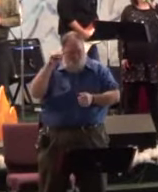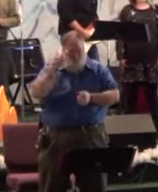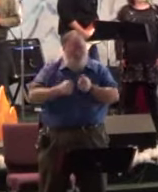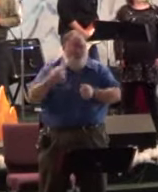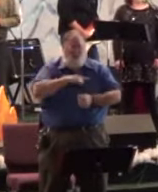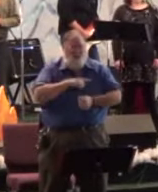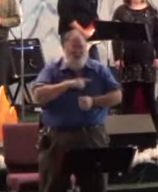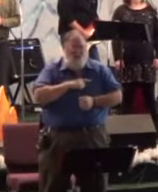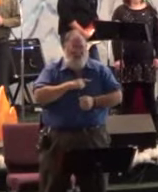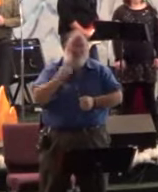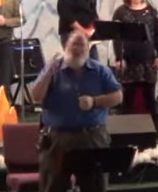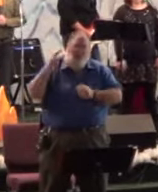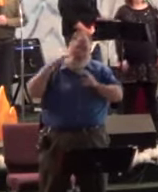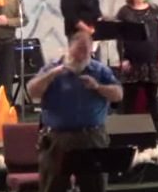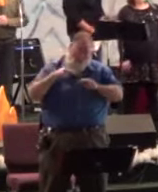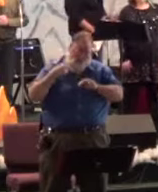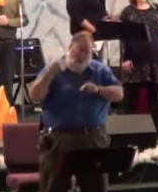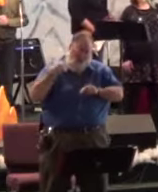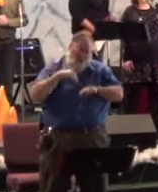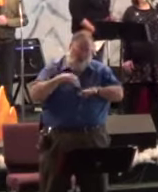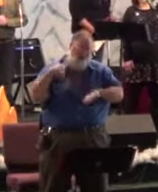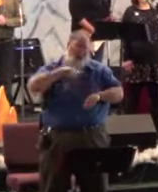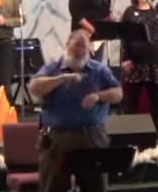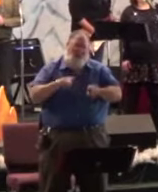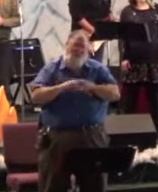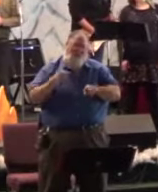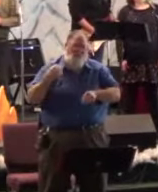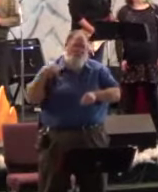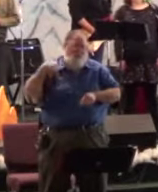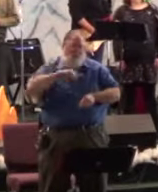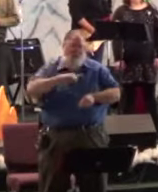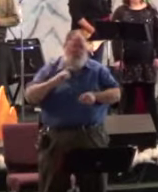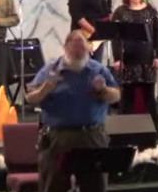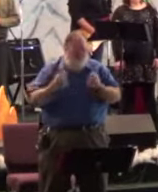He's looking at us as if we'd never sinned. We're justified,